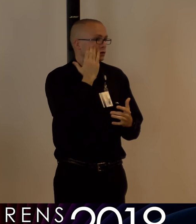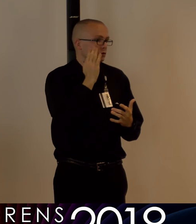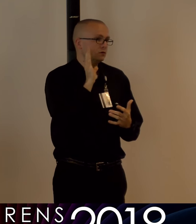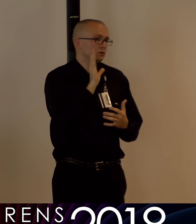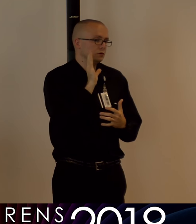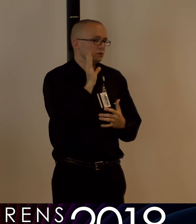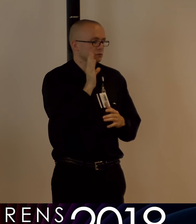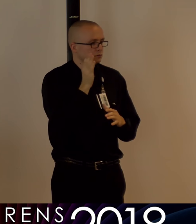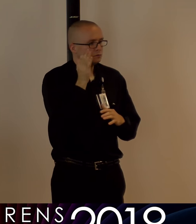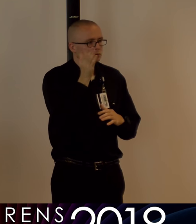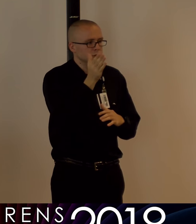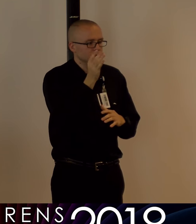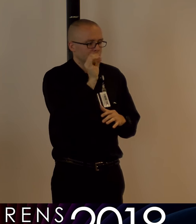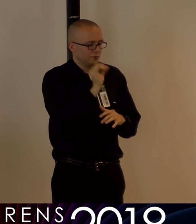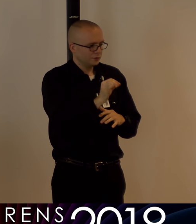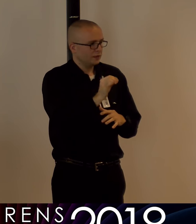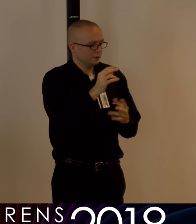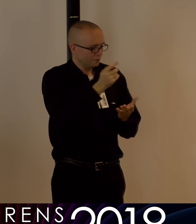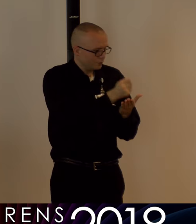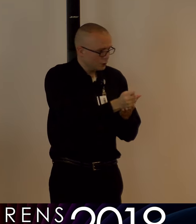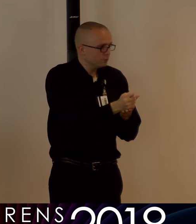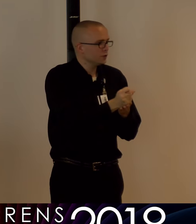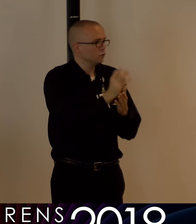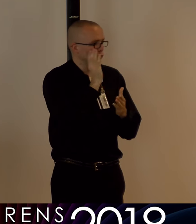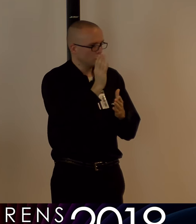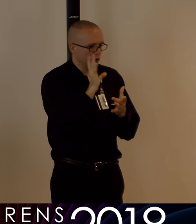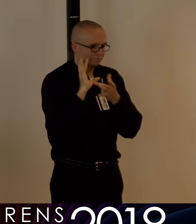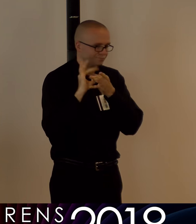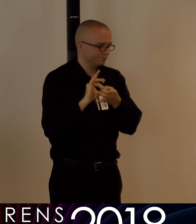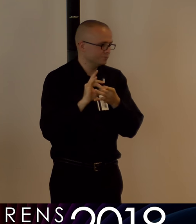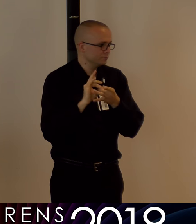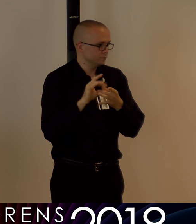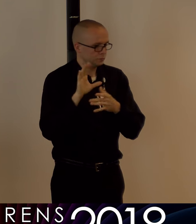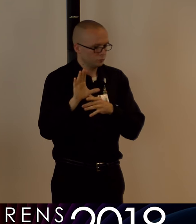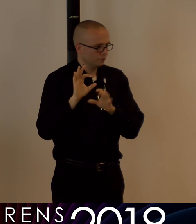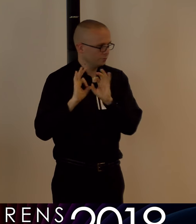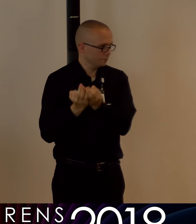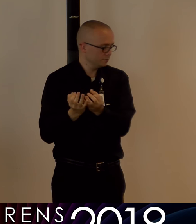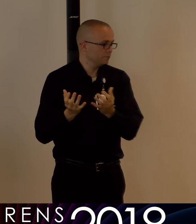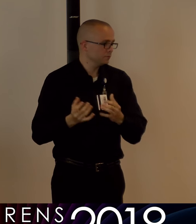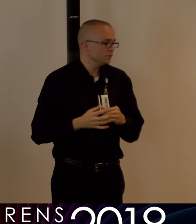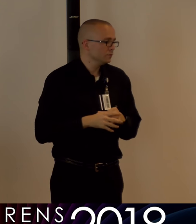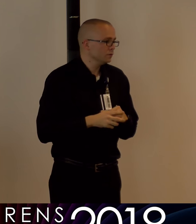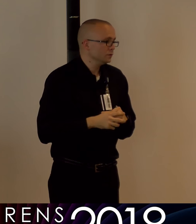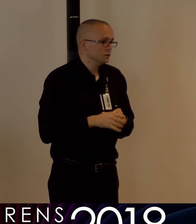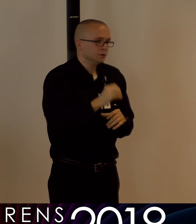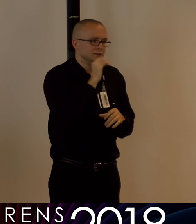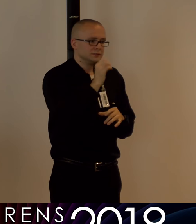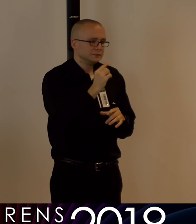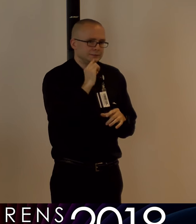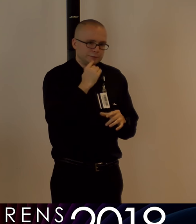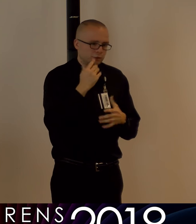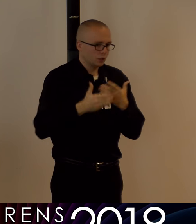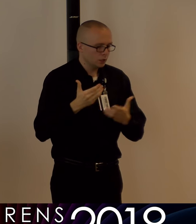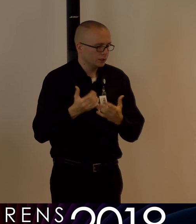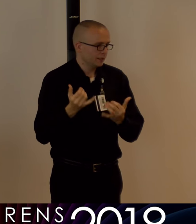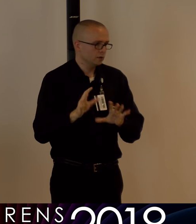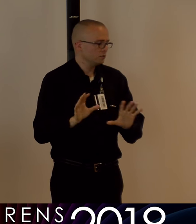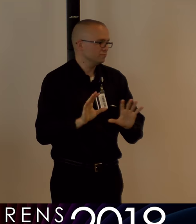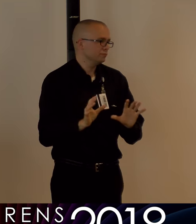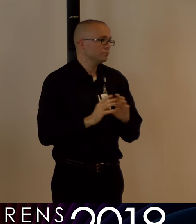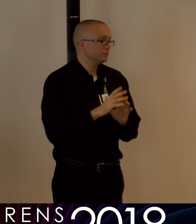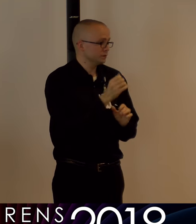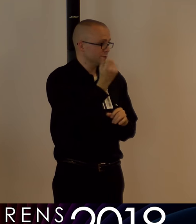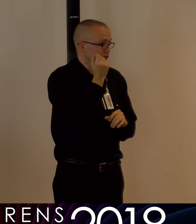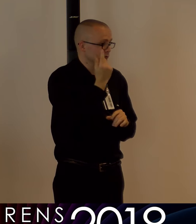know whether that particular therapy is relevant to you. There's no urgency in that, certainly.